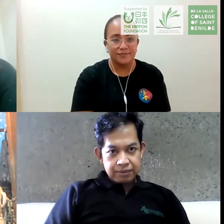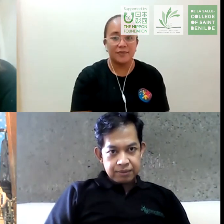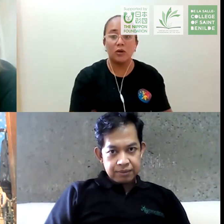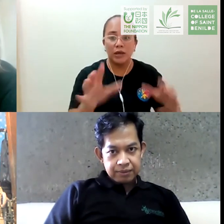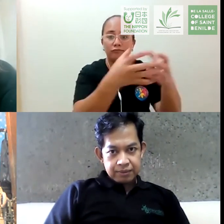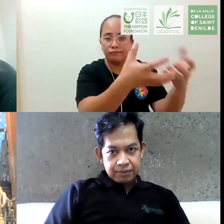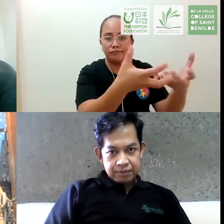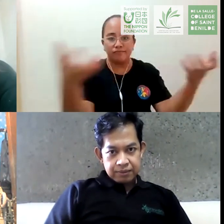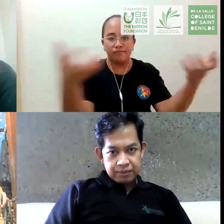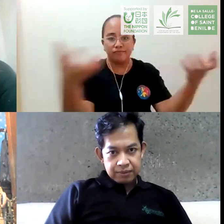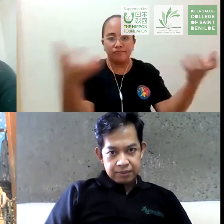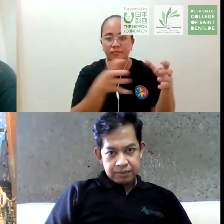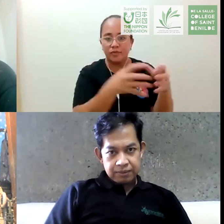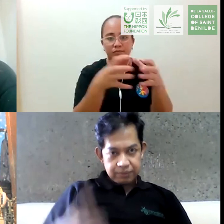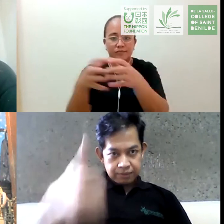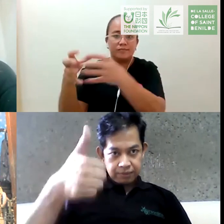groups.